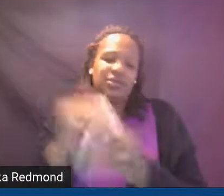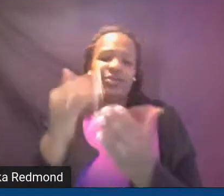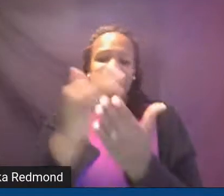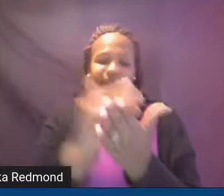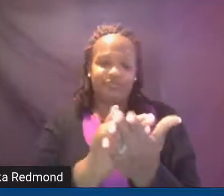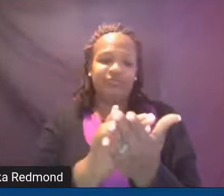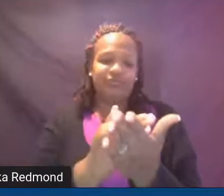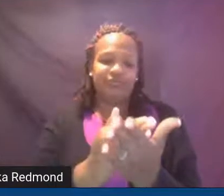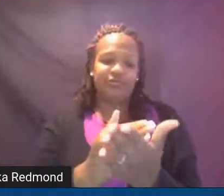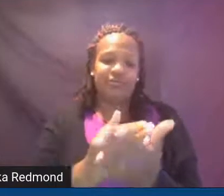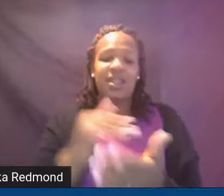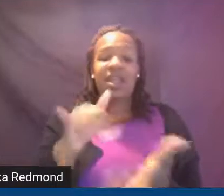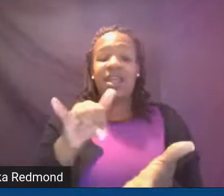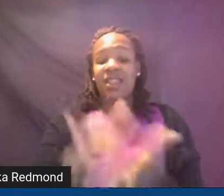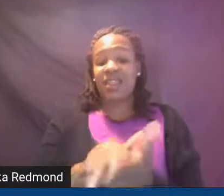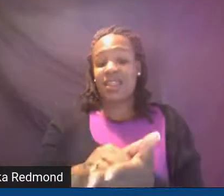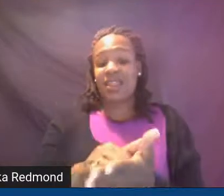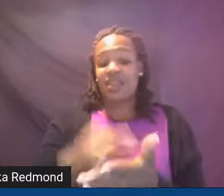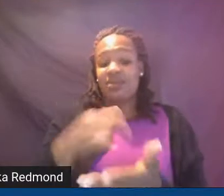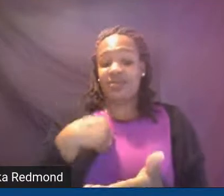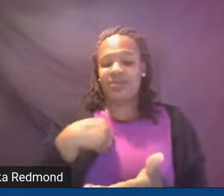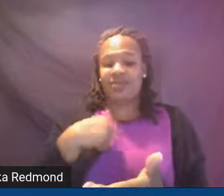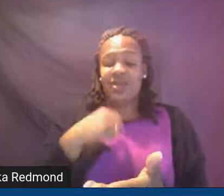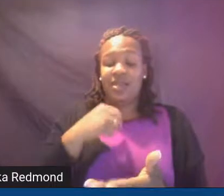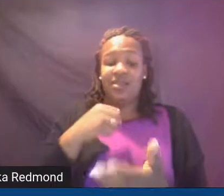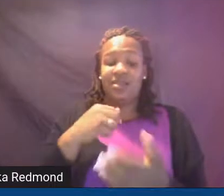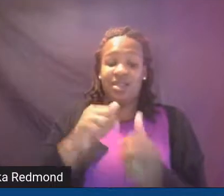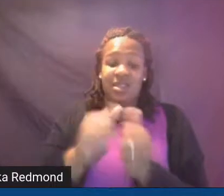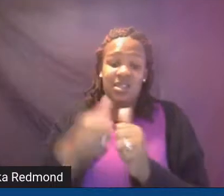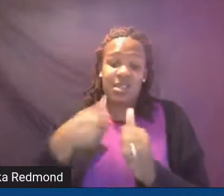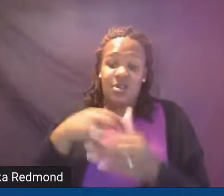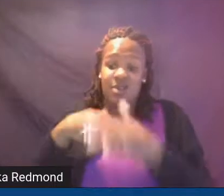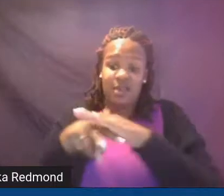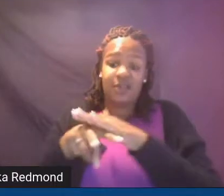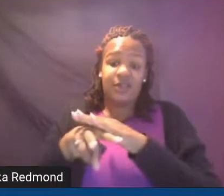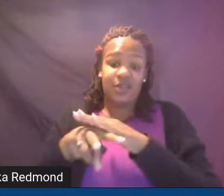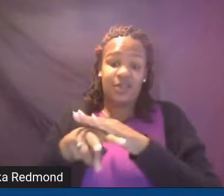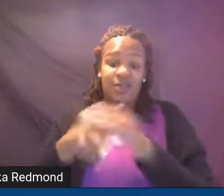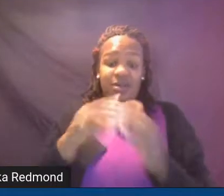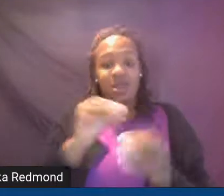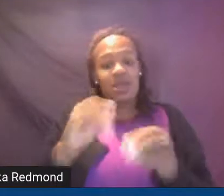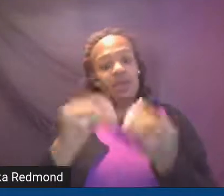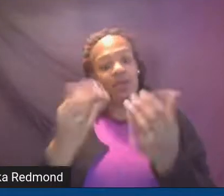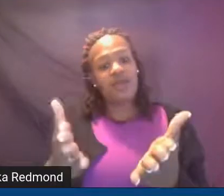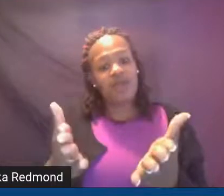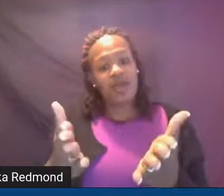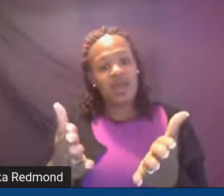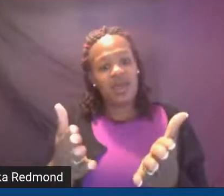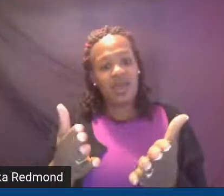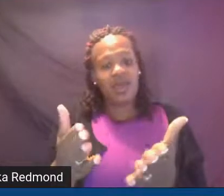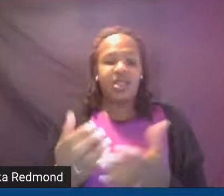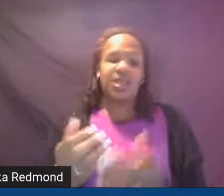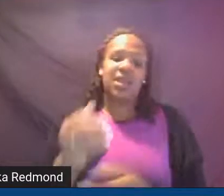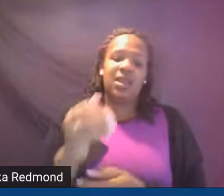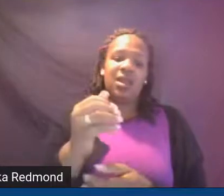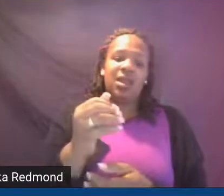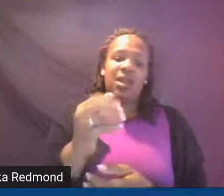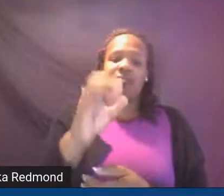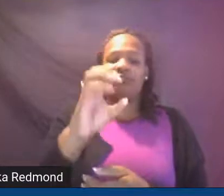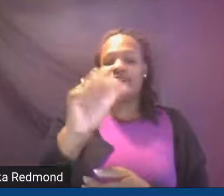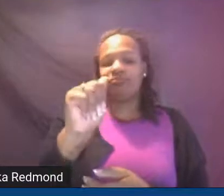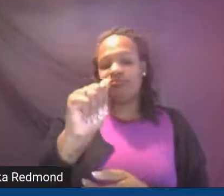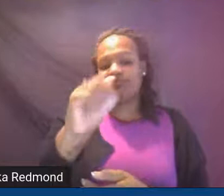that to me is how I see it playing. And maybe it's just simply about making sure that we provide them with accommodations so that they can work certain schedules,